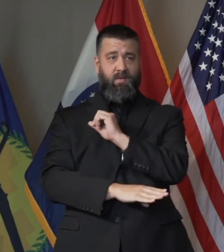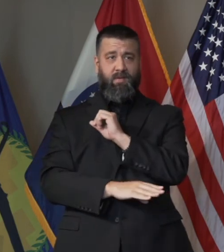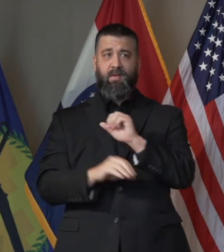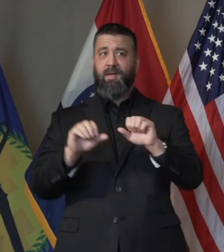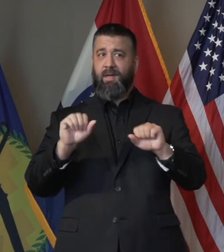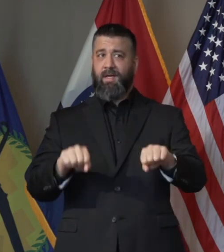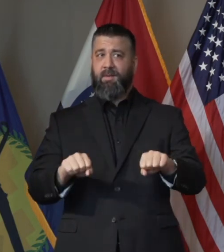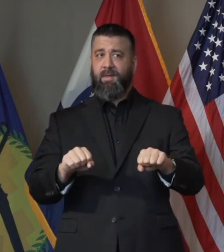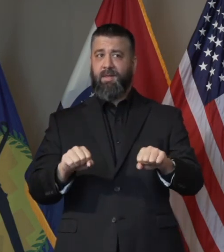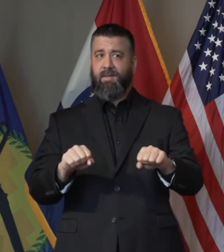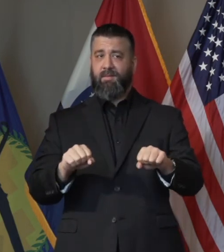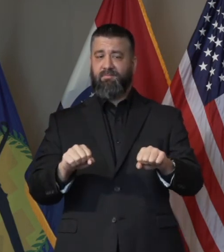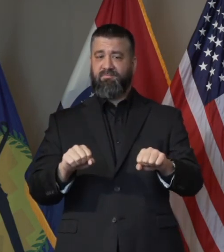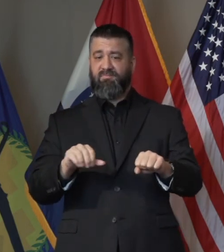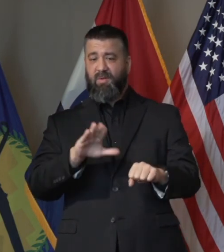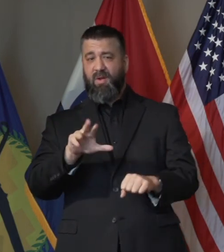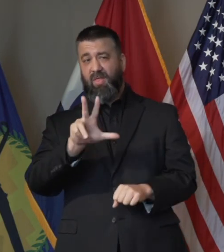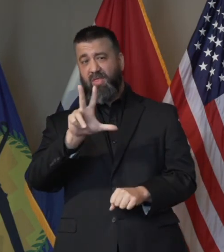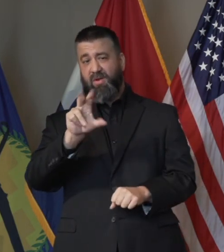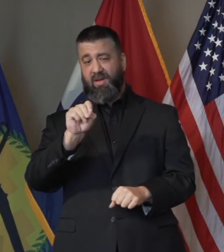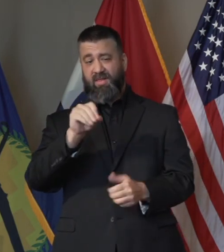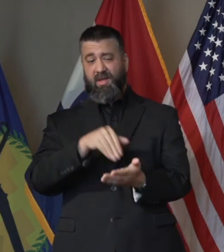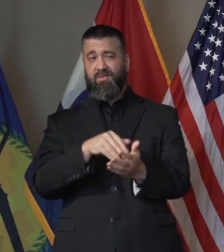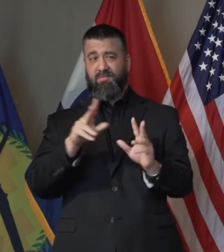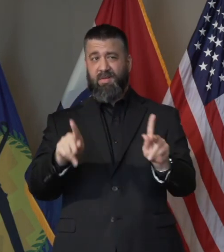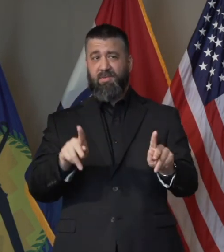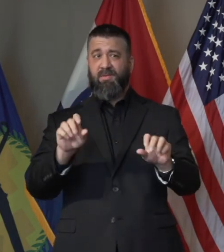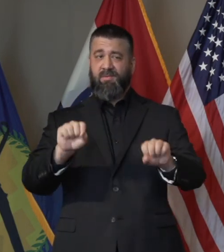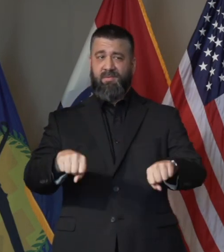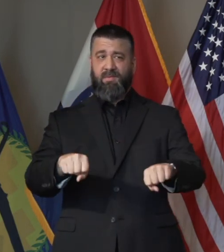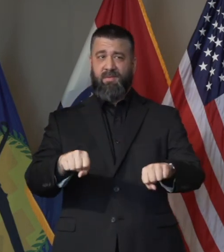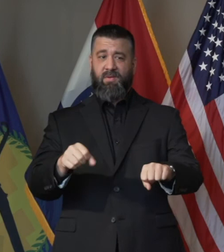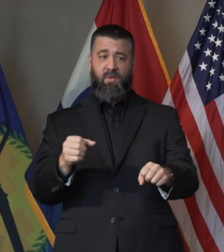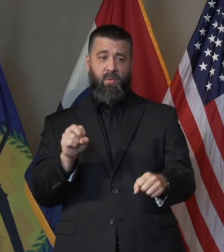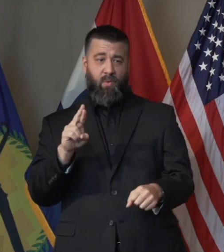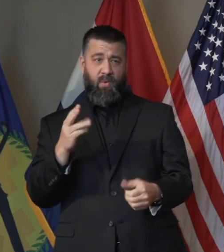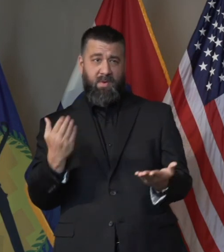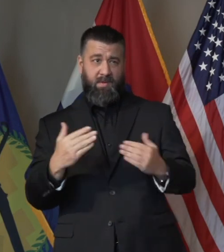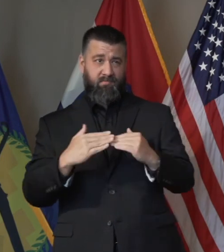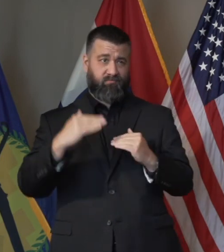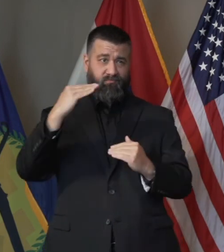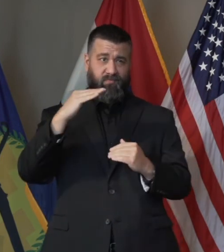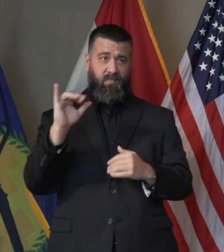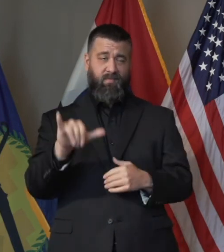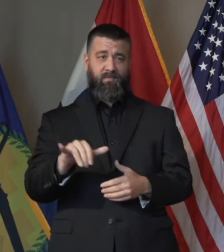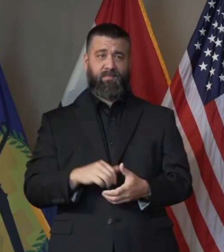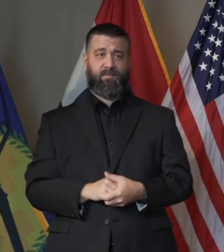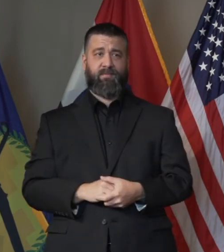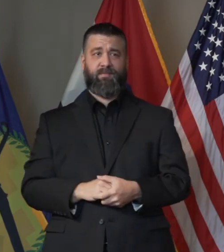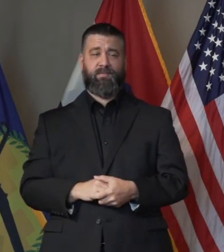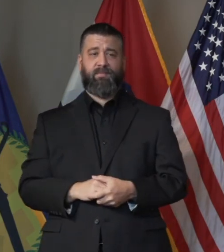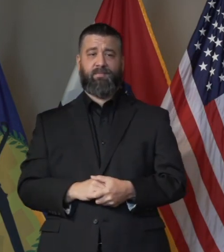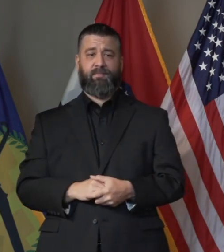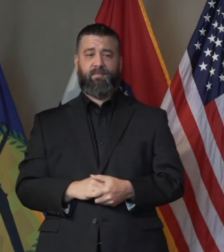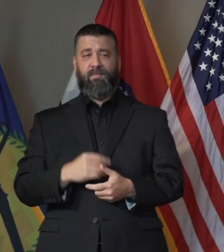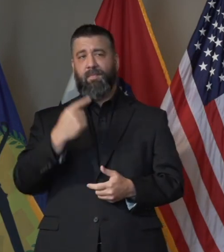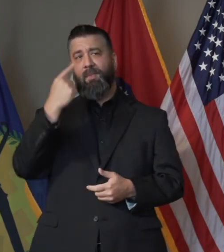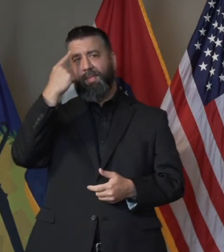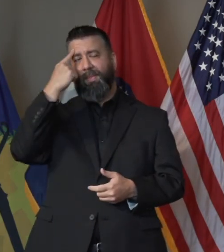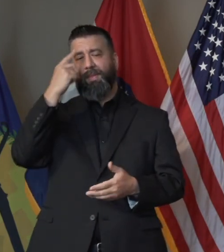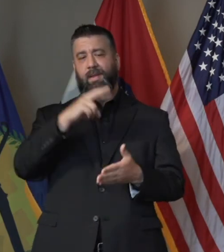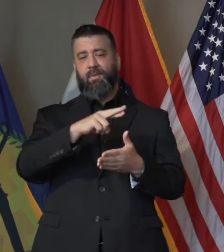could be as many as 30,000 or possibly even higher. I think these